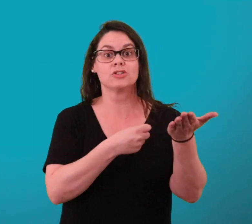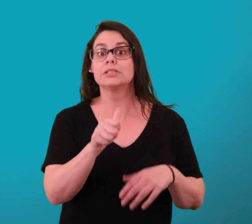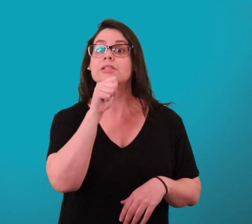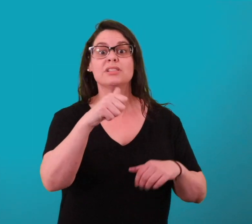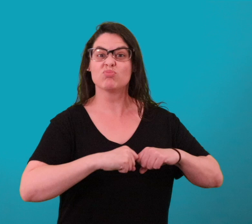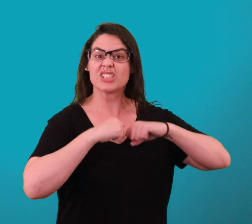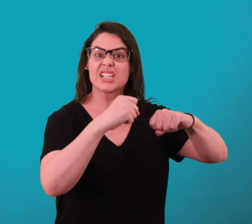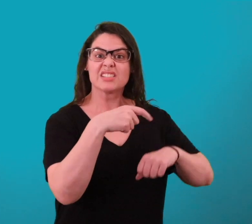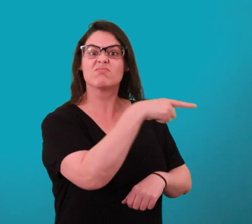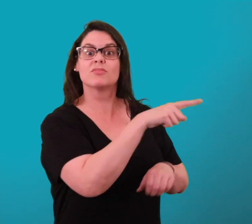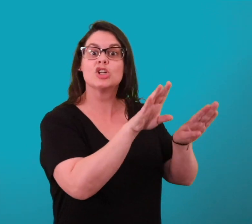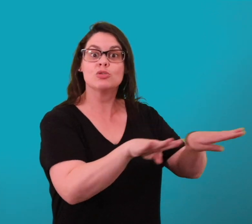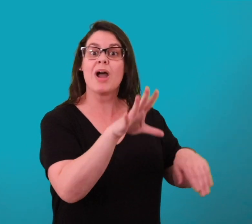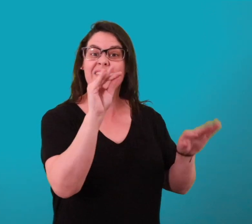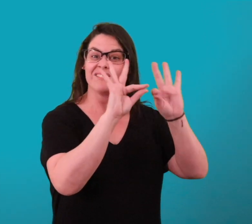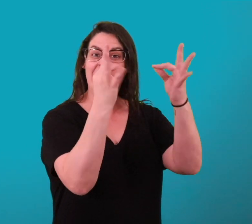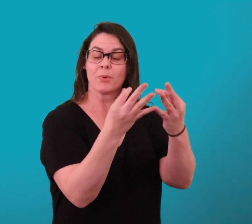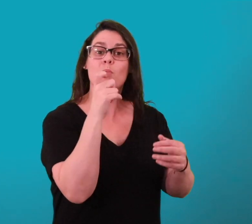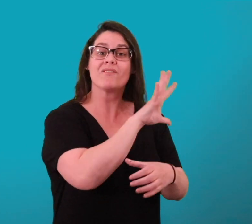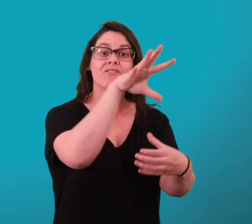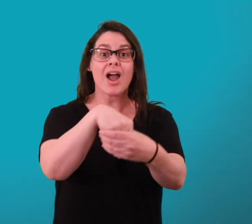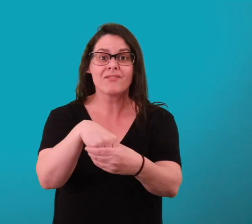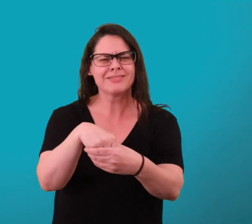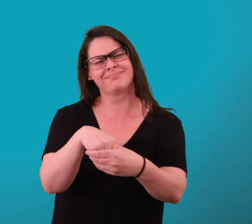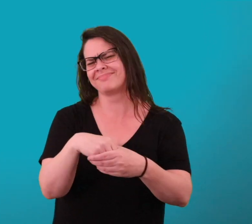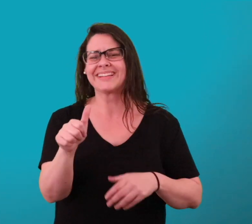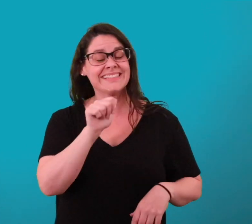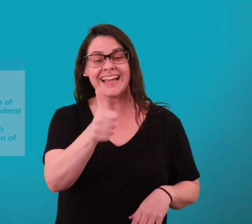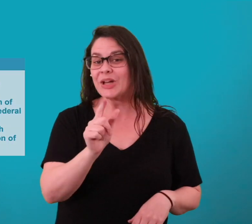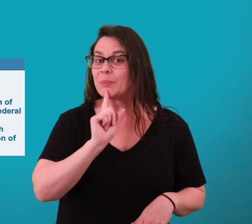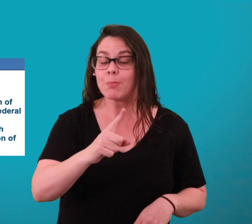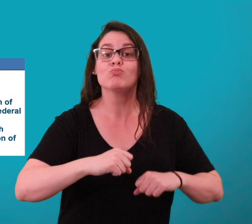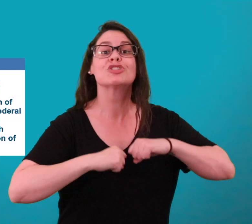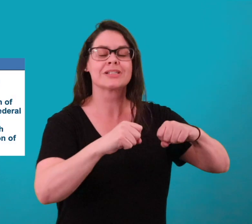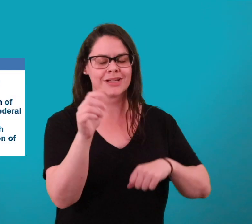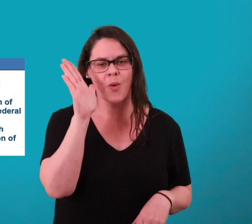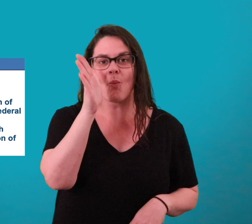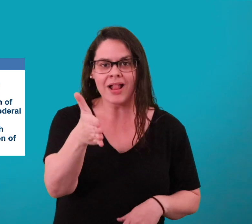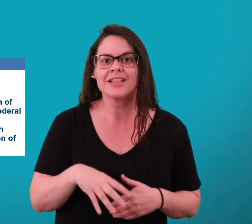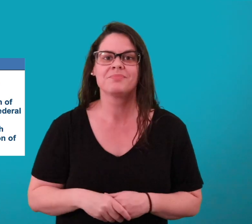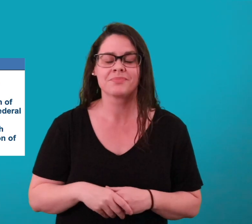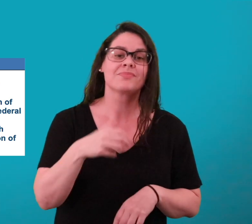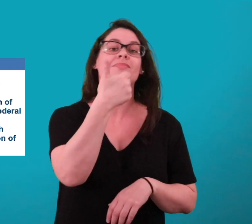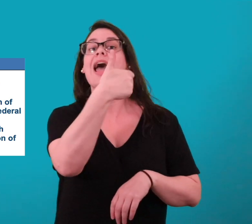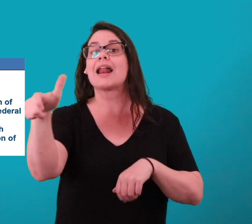Myth. The data collection does not protect the privacy and confidentiality of the children and families involved. This is not true. Privacy